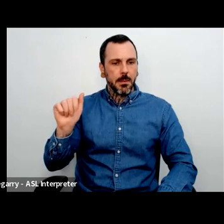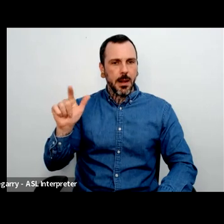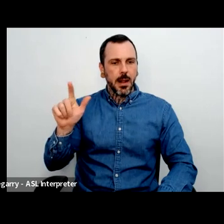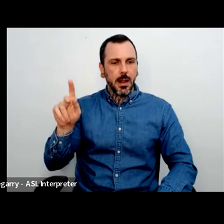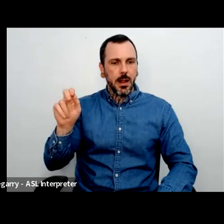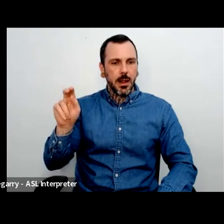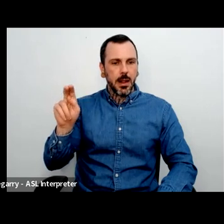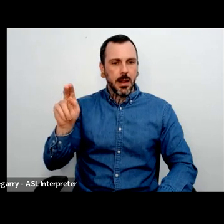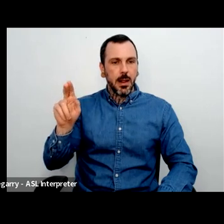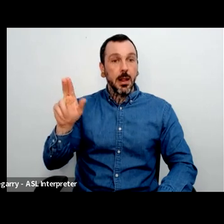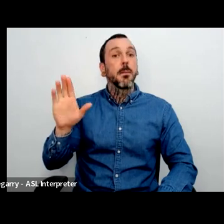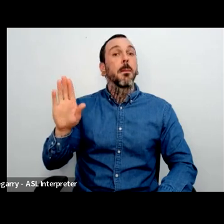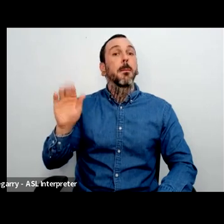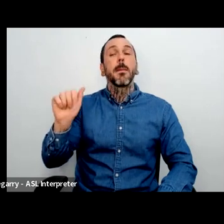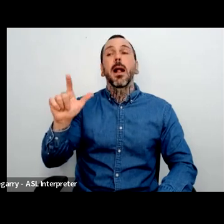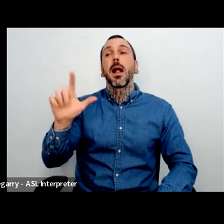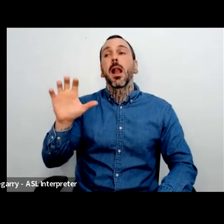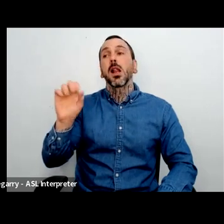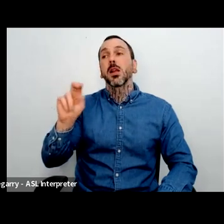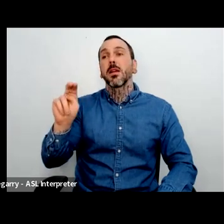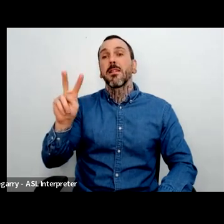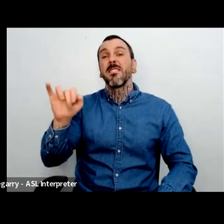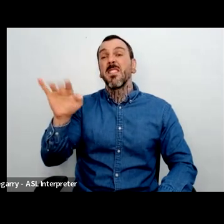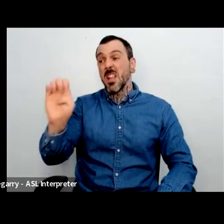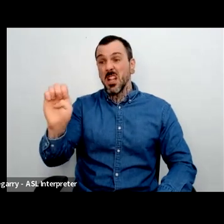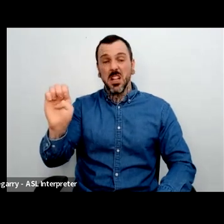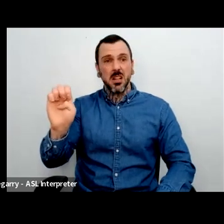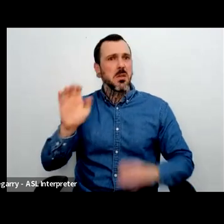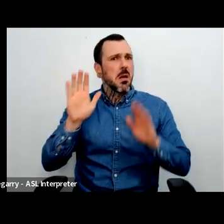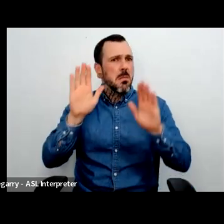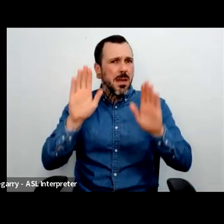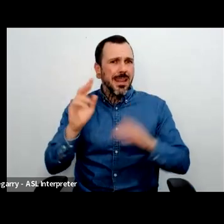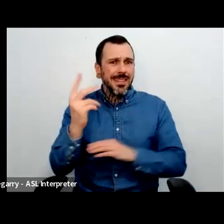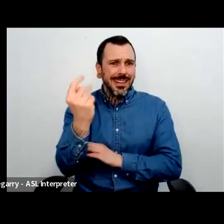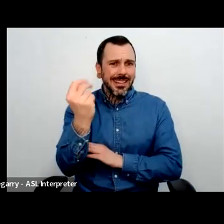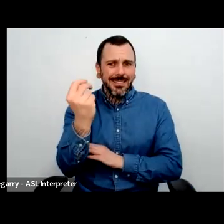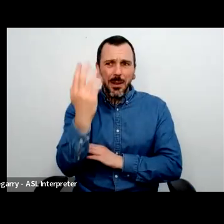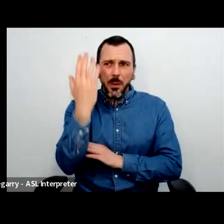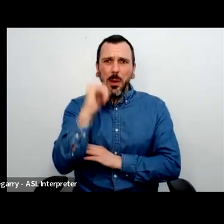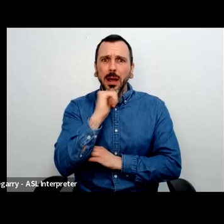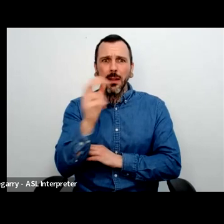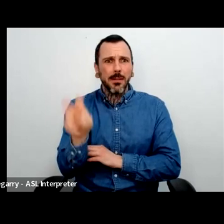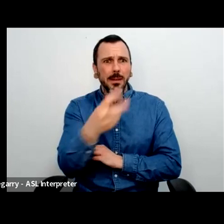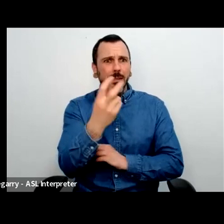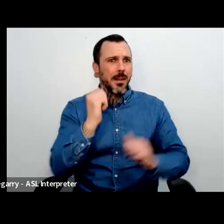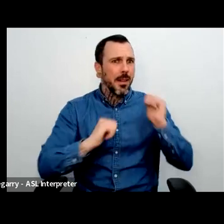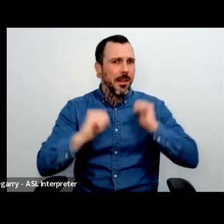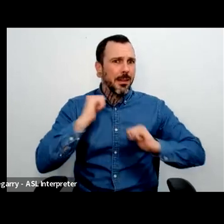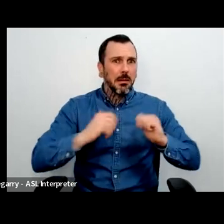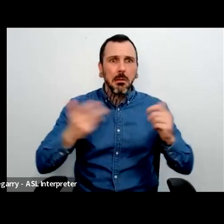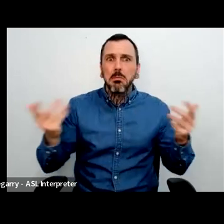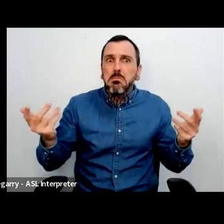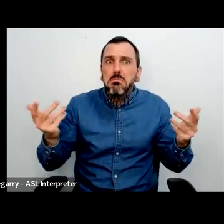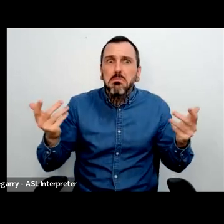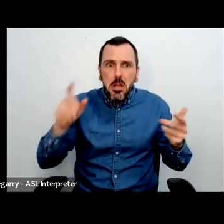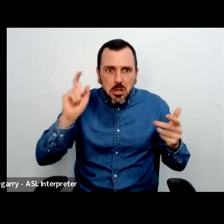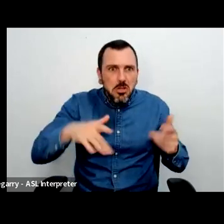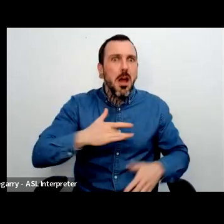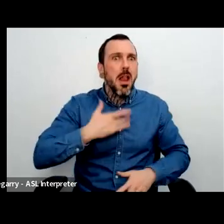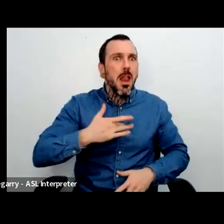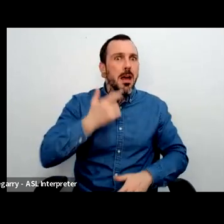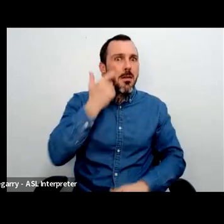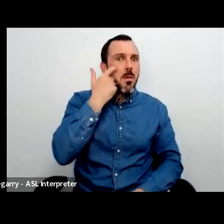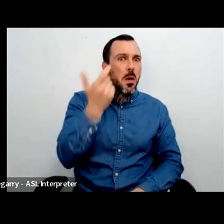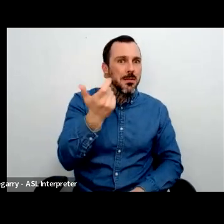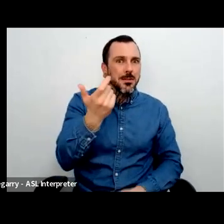Canadian audiences on to theater? So they say, you know, I should have seen that live. We're not, in Quebec,